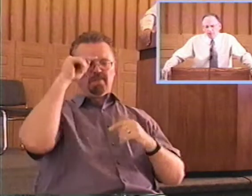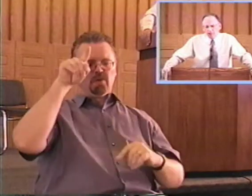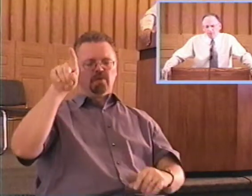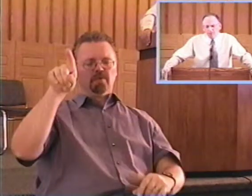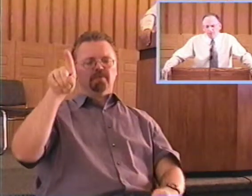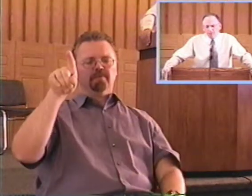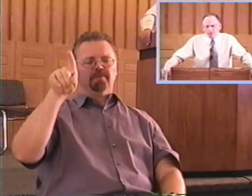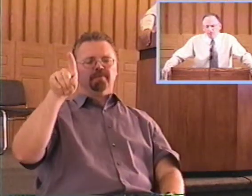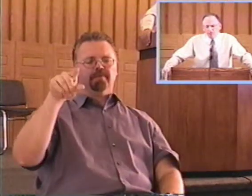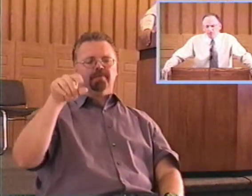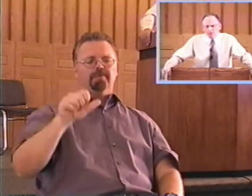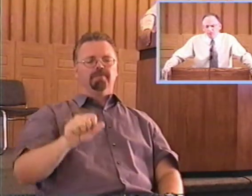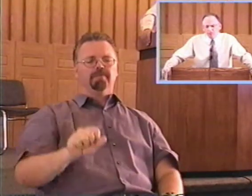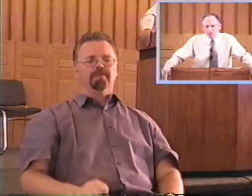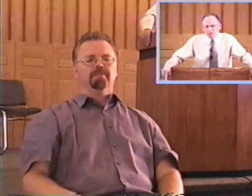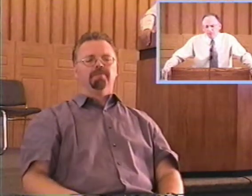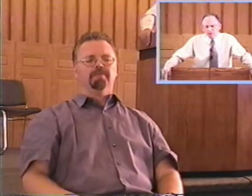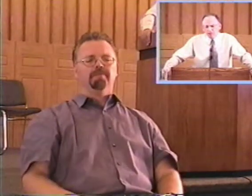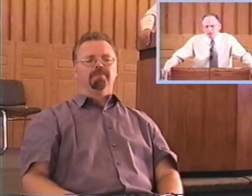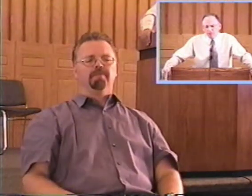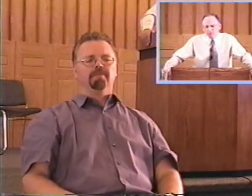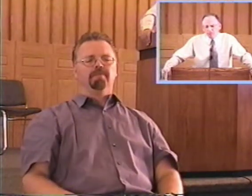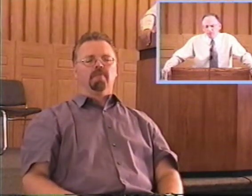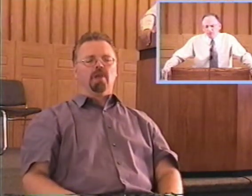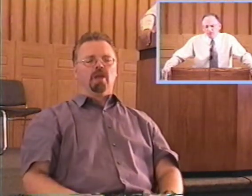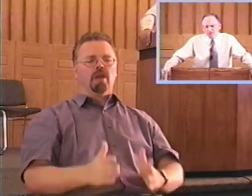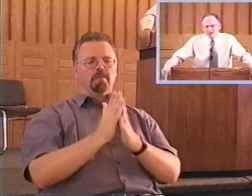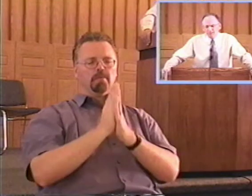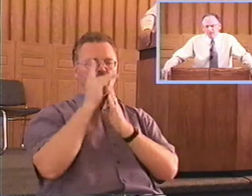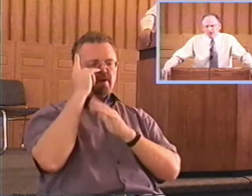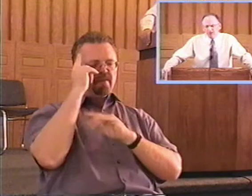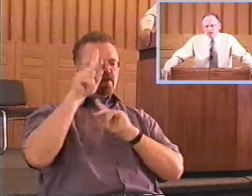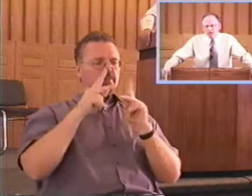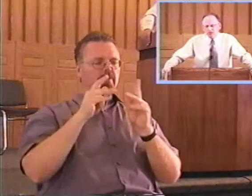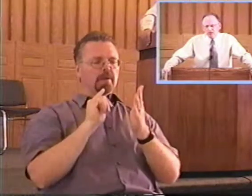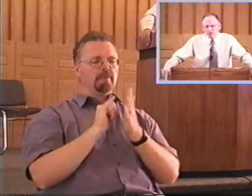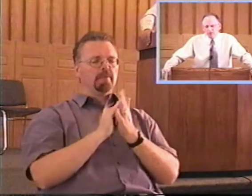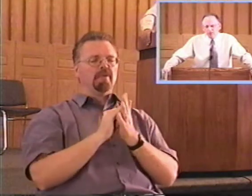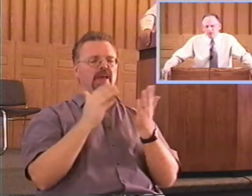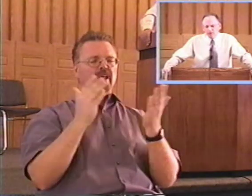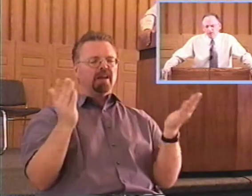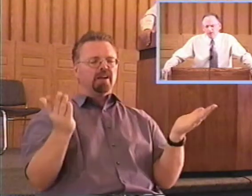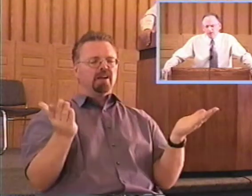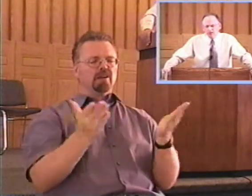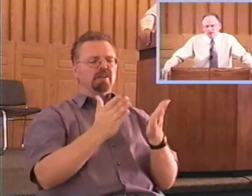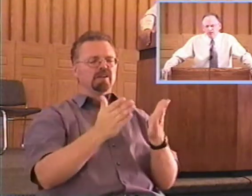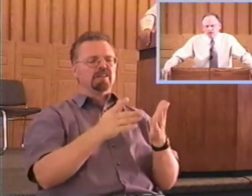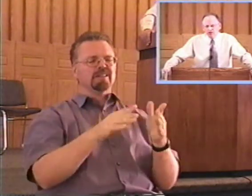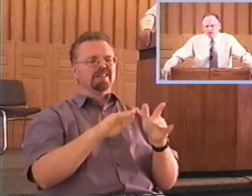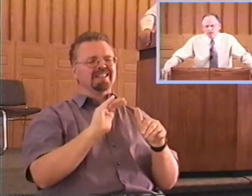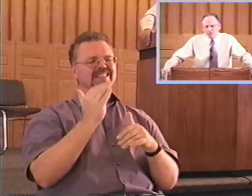Father, I pray for those who are here who just seem to